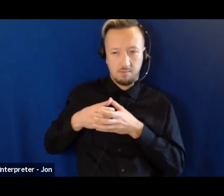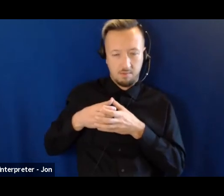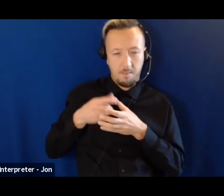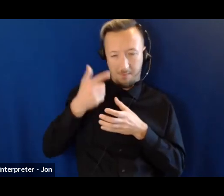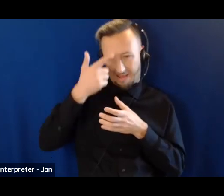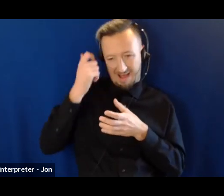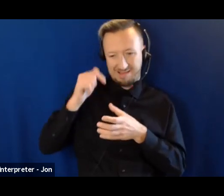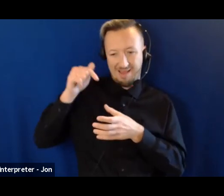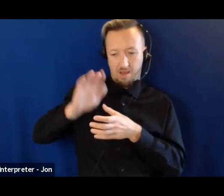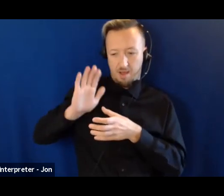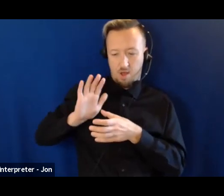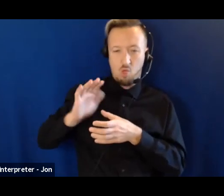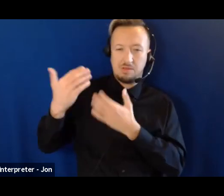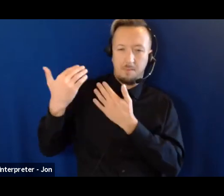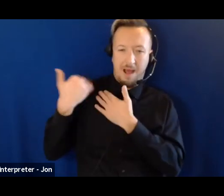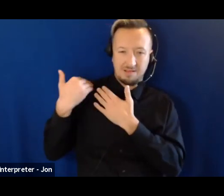it's a statewide,